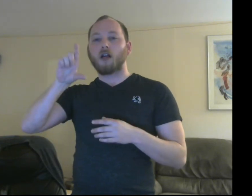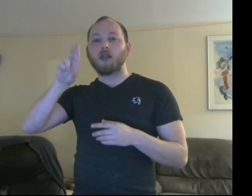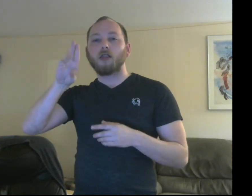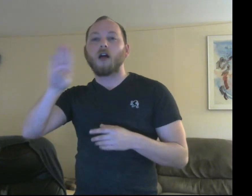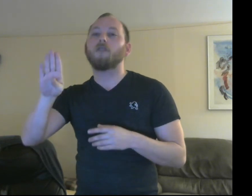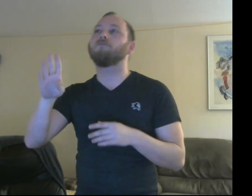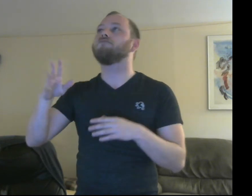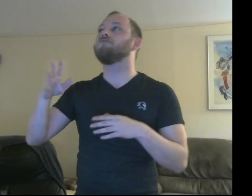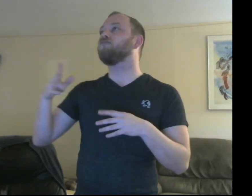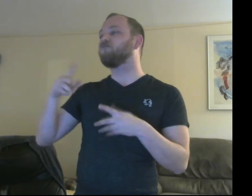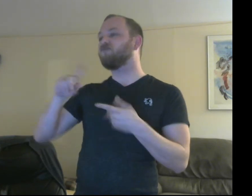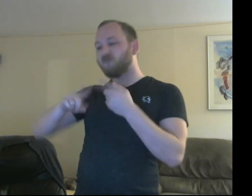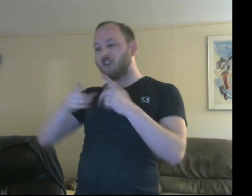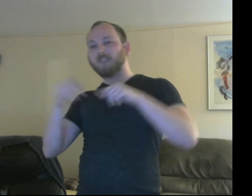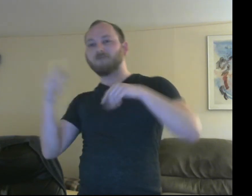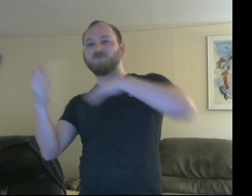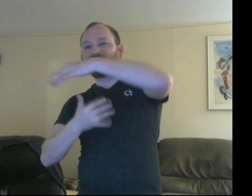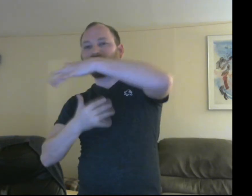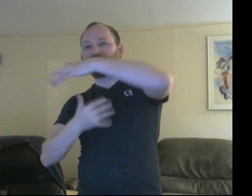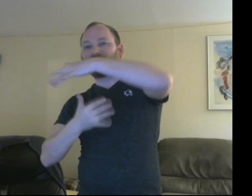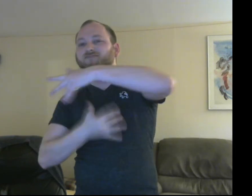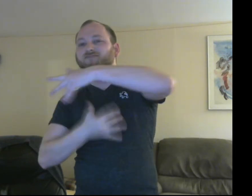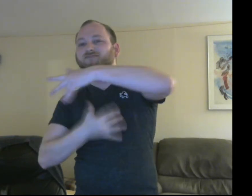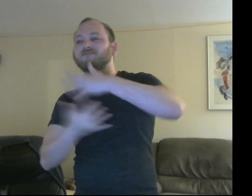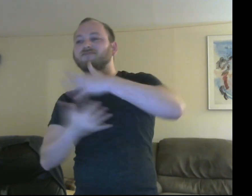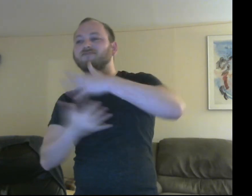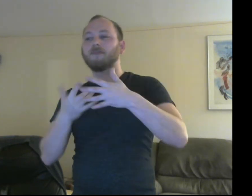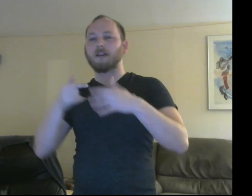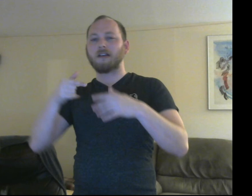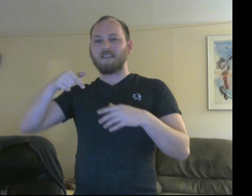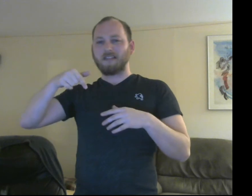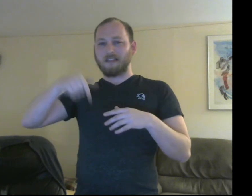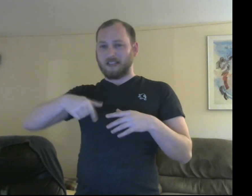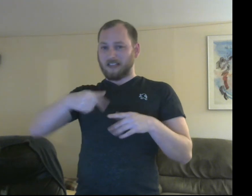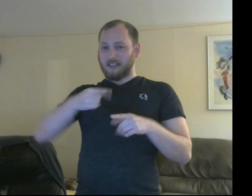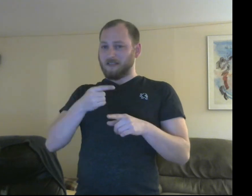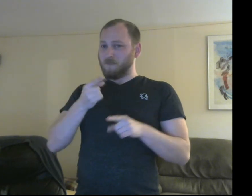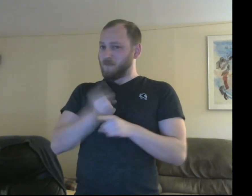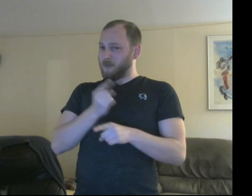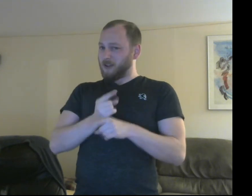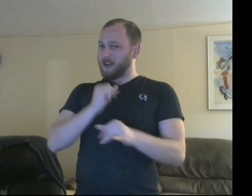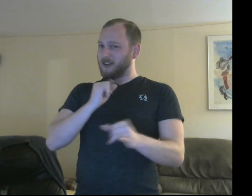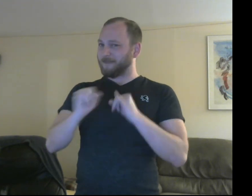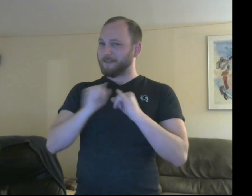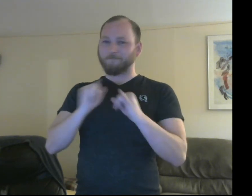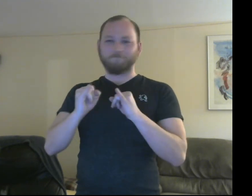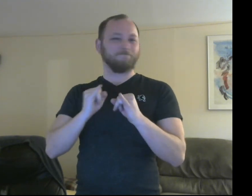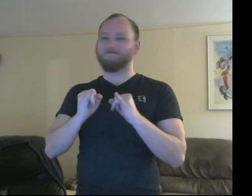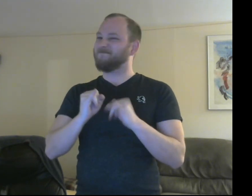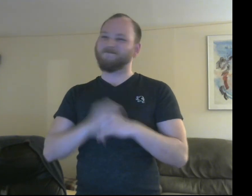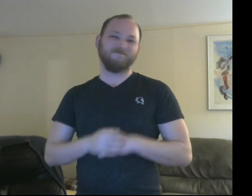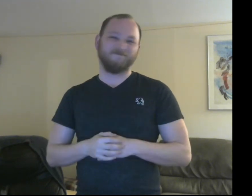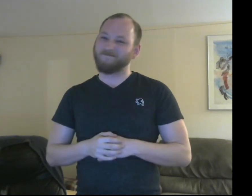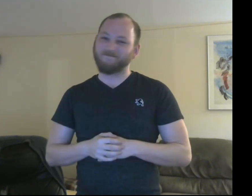the aviation interview. So what I'm wearing right now are gray slacks with a cardigan and